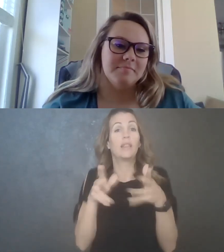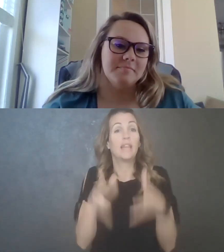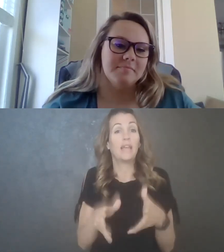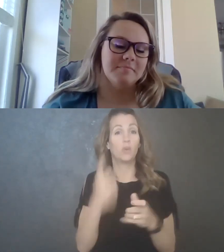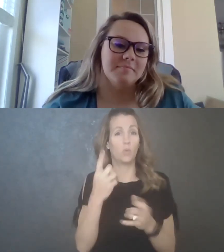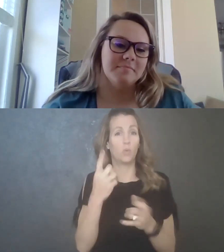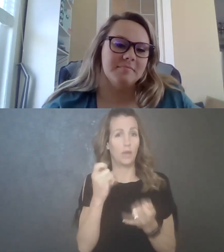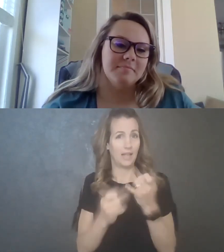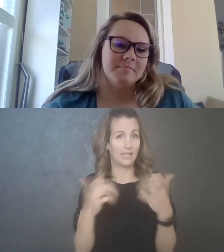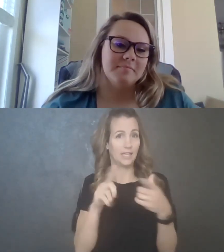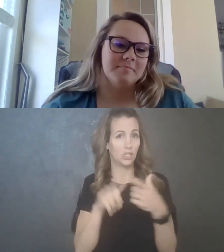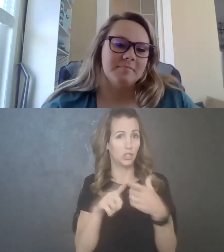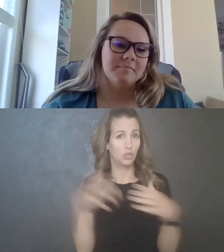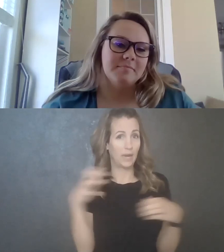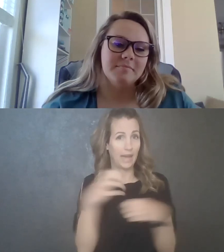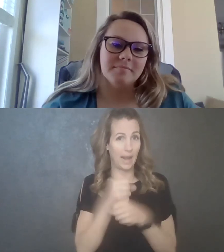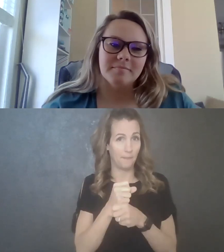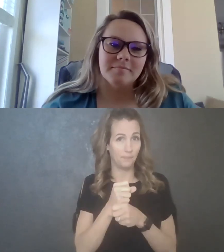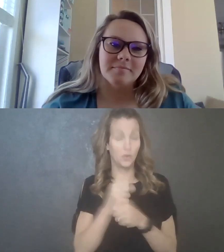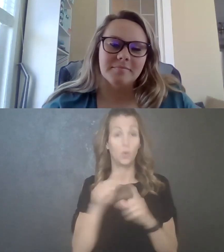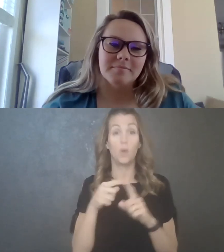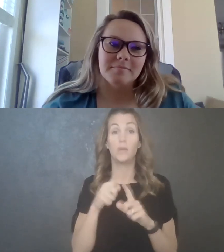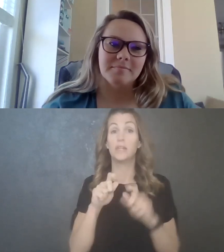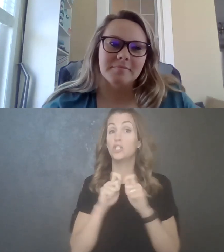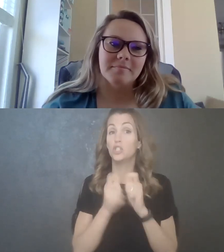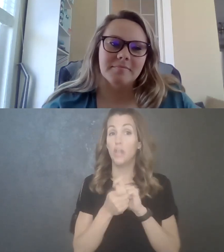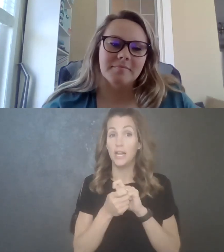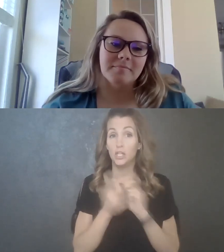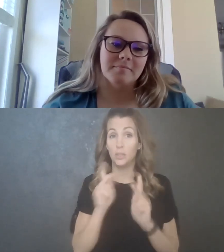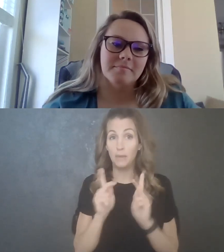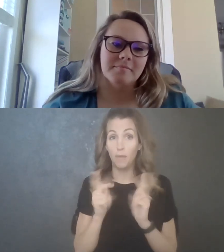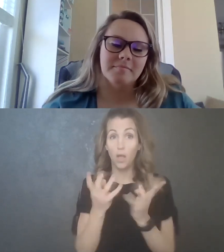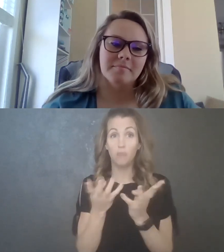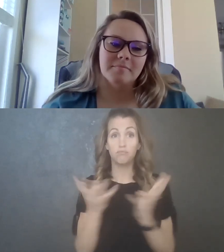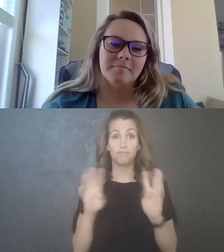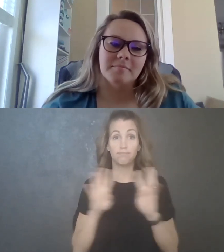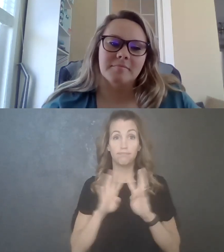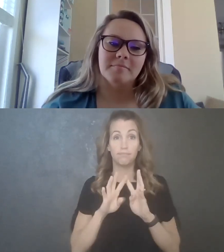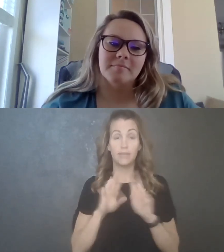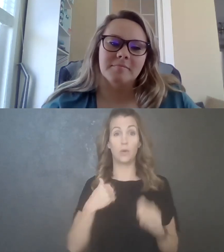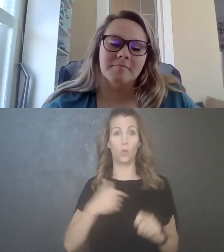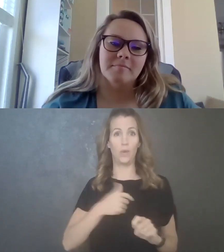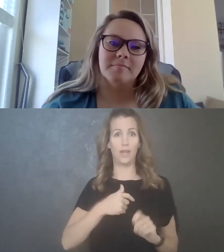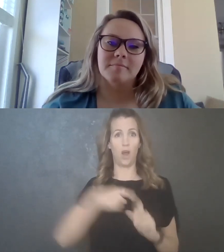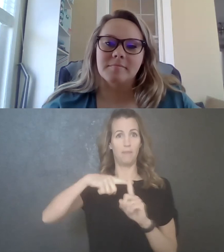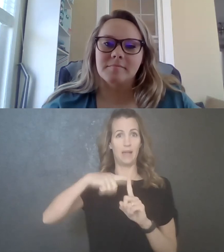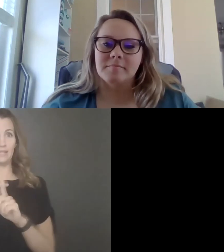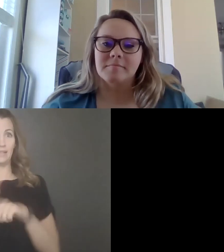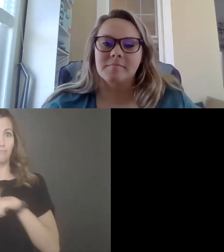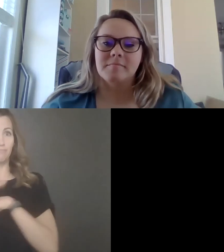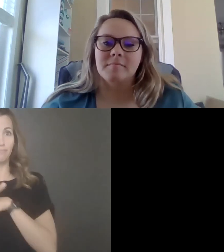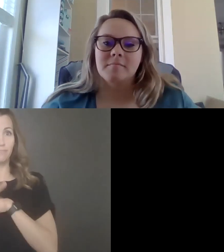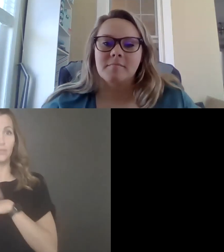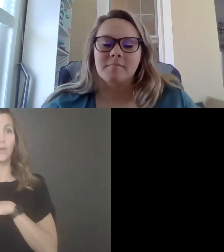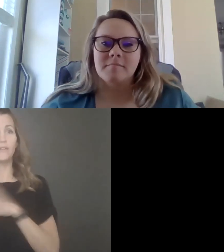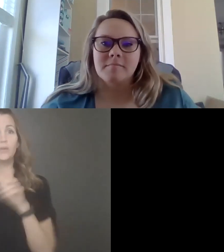recap. When we change those people around us, that circle of influence, and we are those positive people on others, sometimes you got to give to get. You know, you want to surround yourself with those